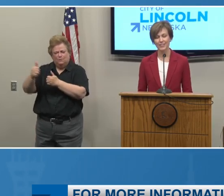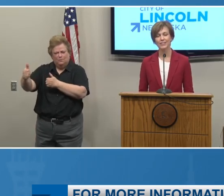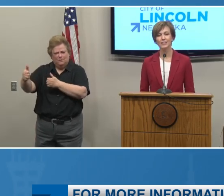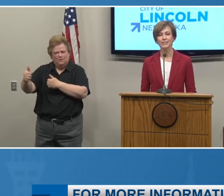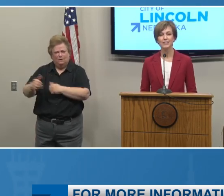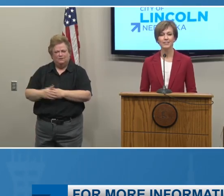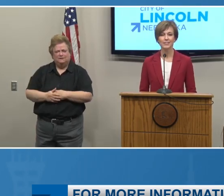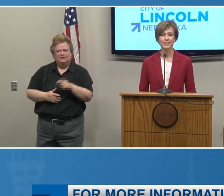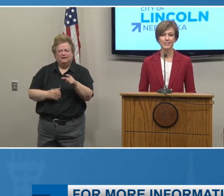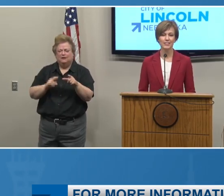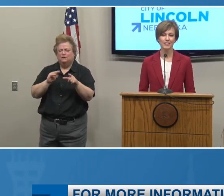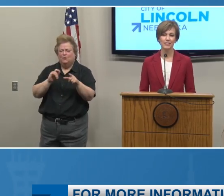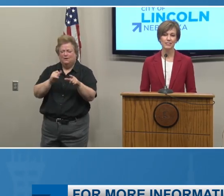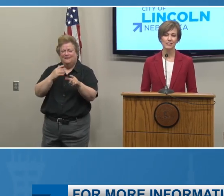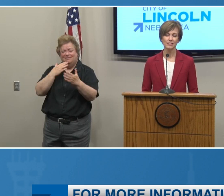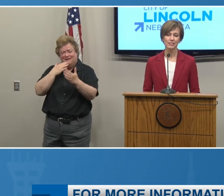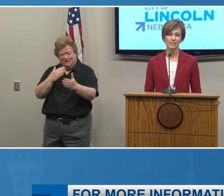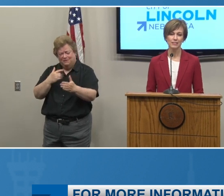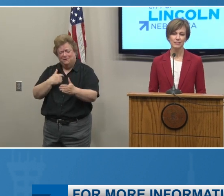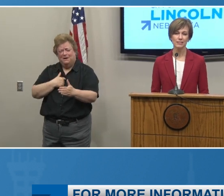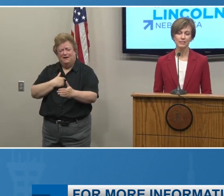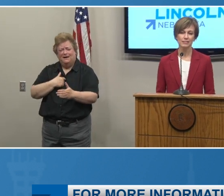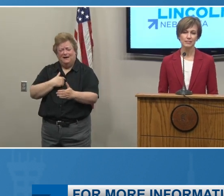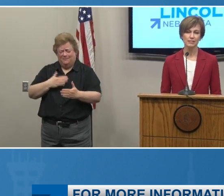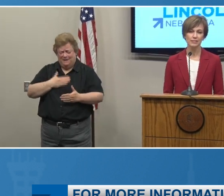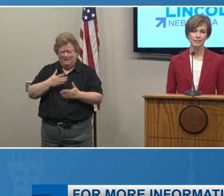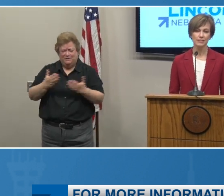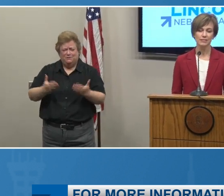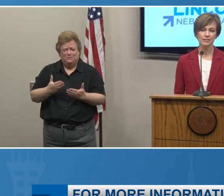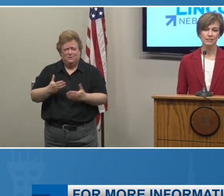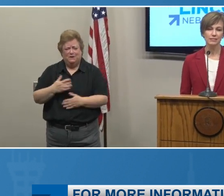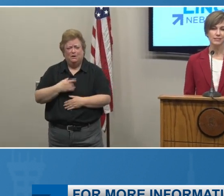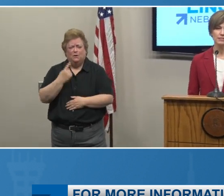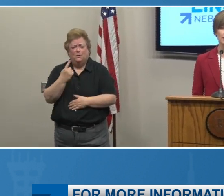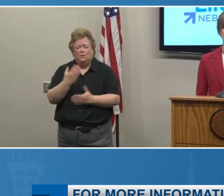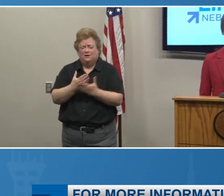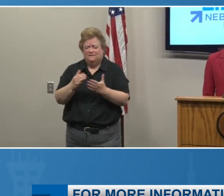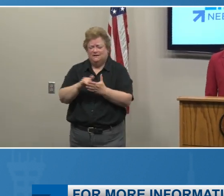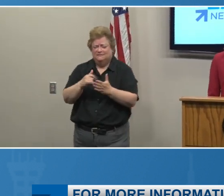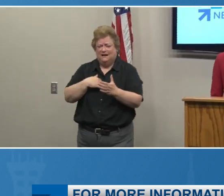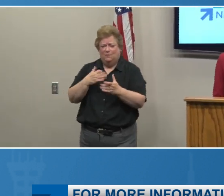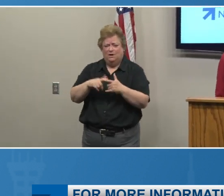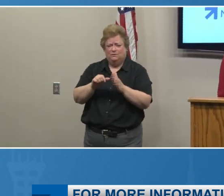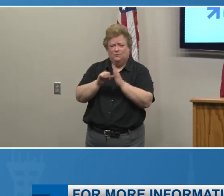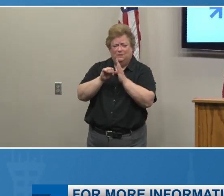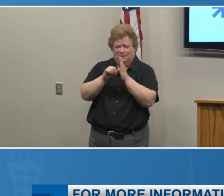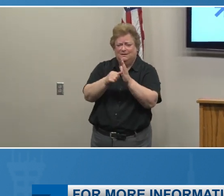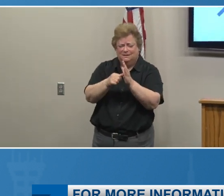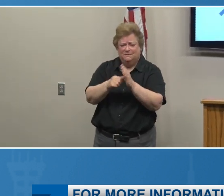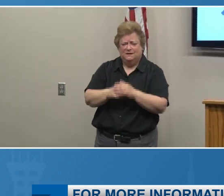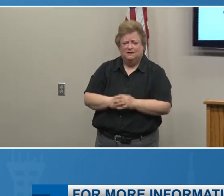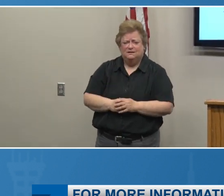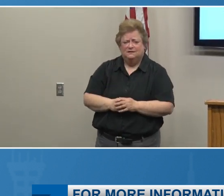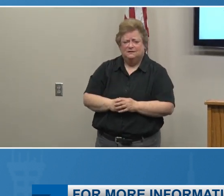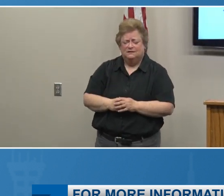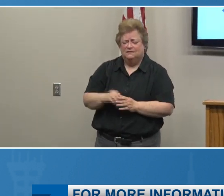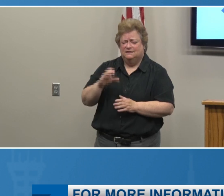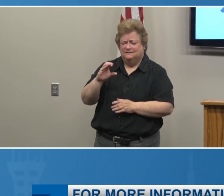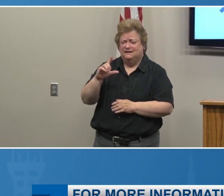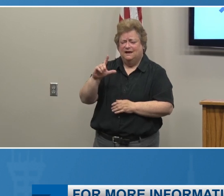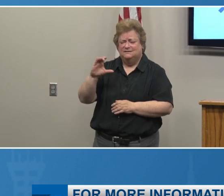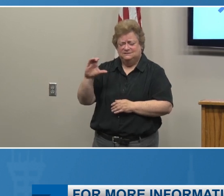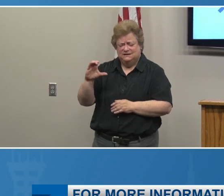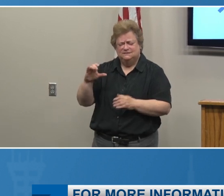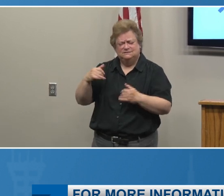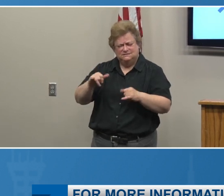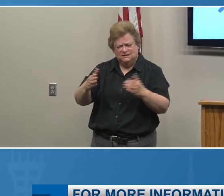so happy to be here I think one of the things that I really want to impress is that the COCs are still